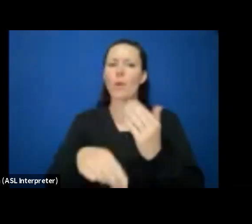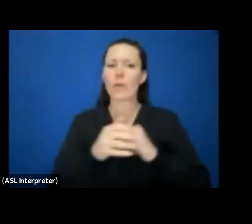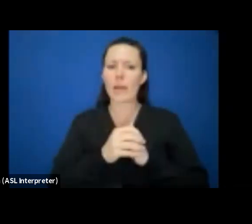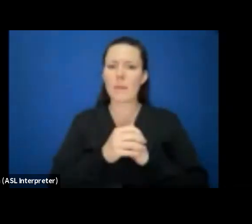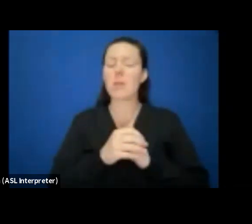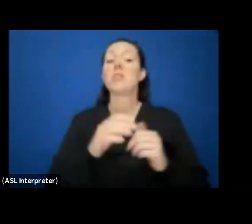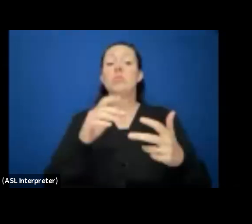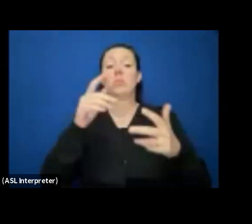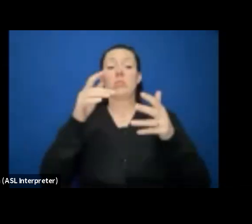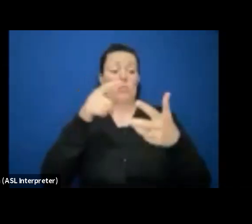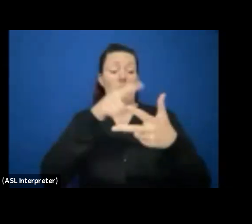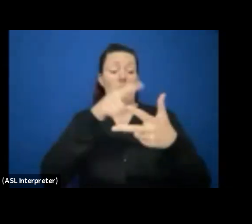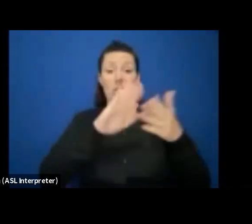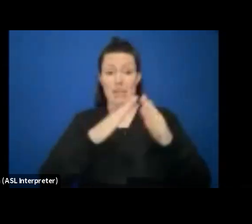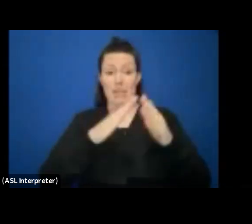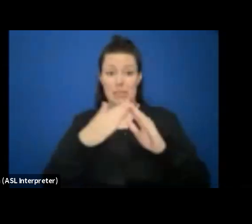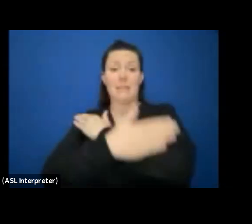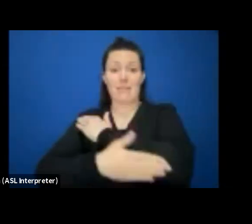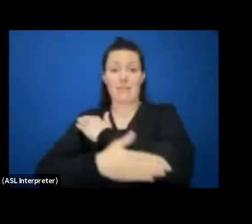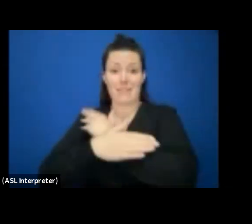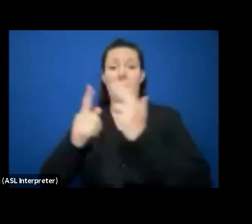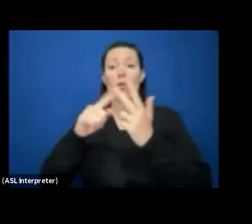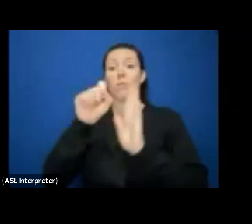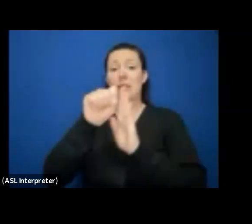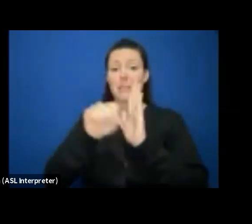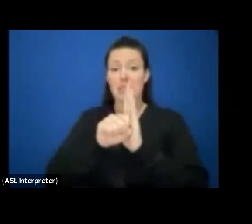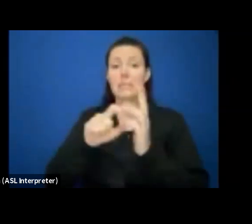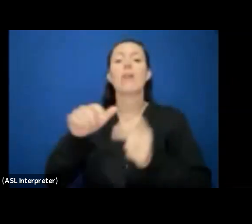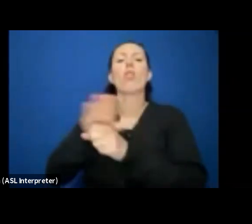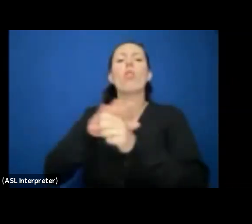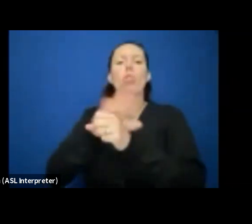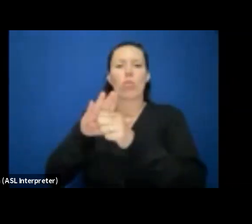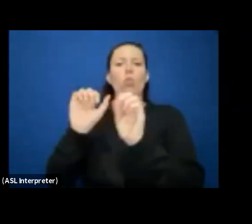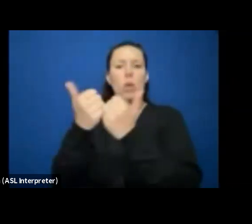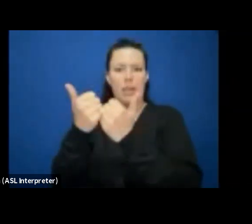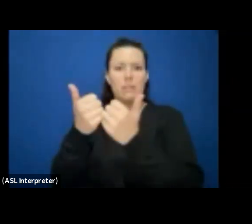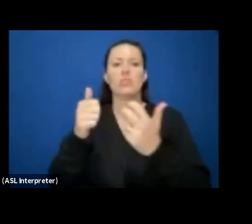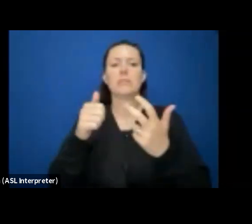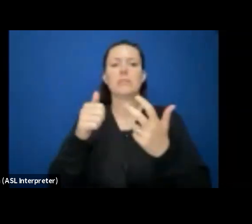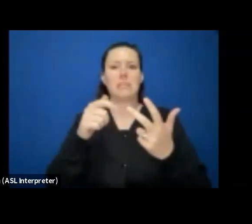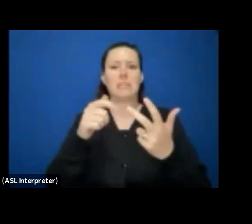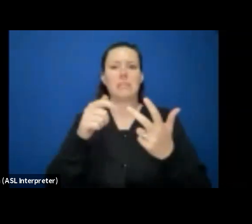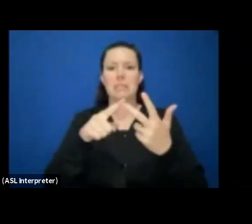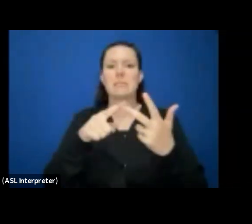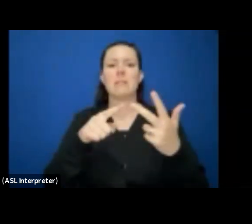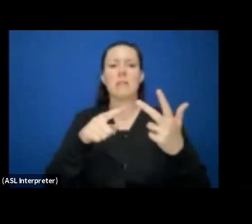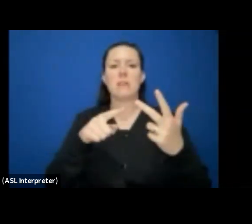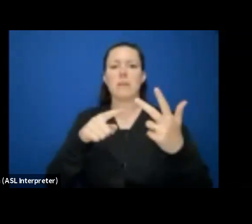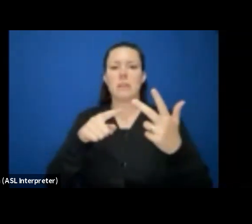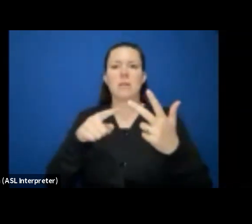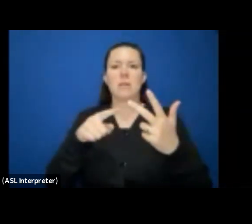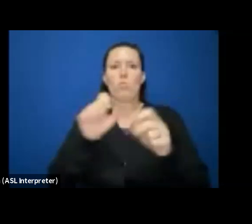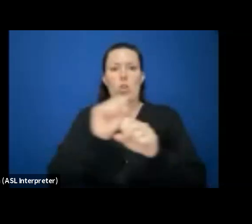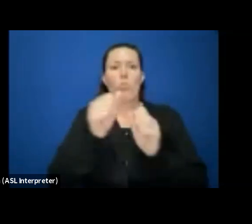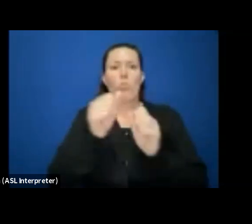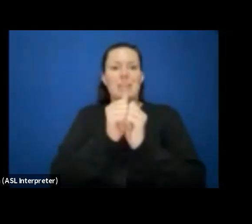the county, the state, the local foundations. We work a lot with the foundations to bring, to